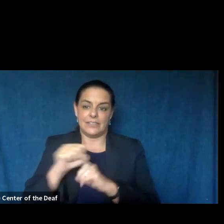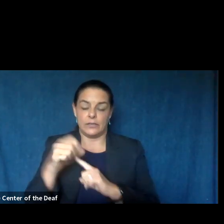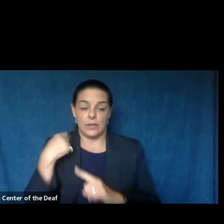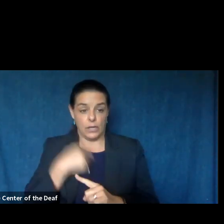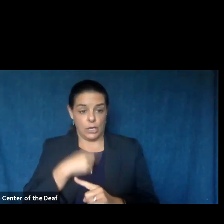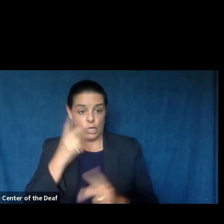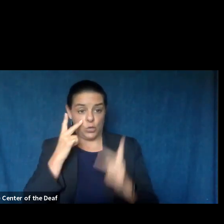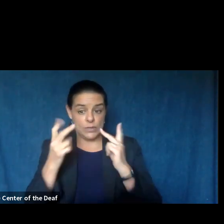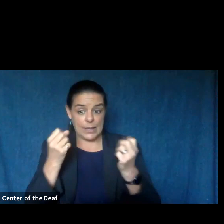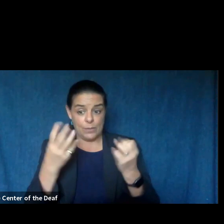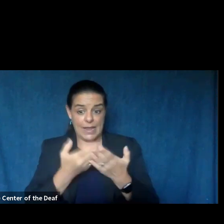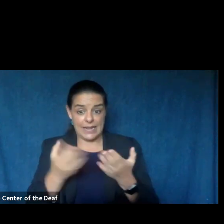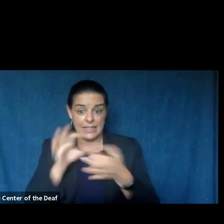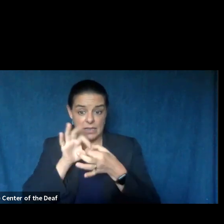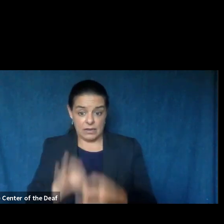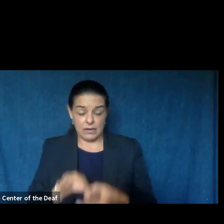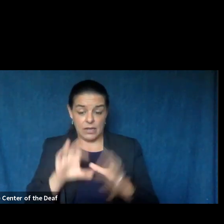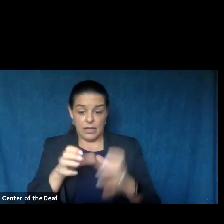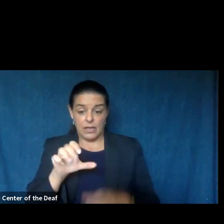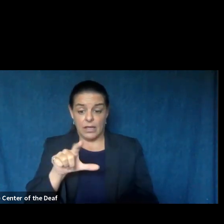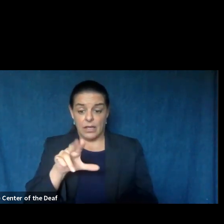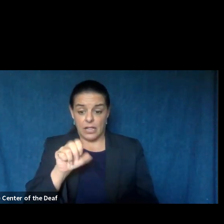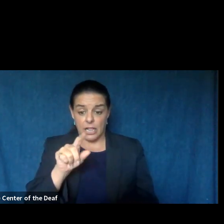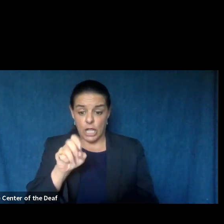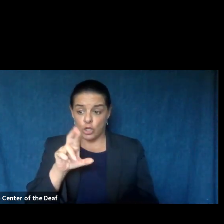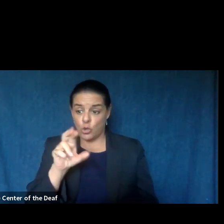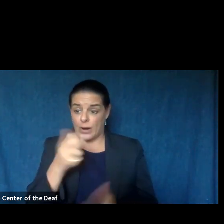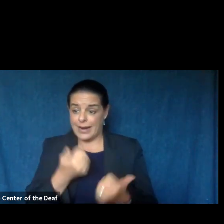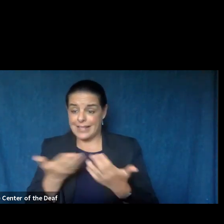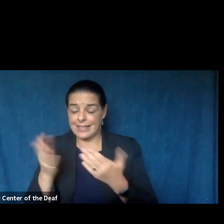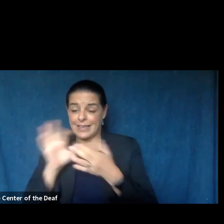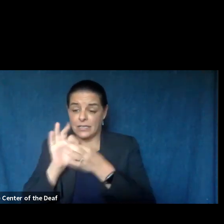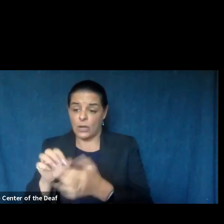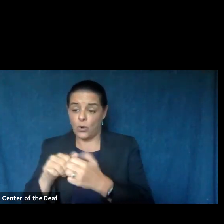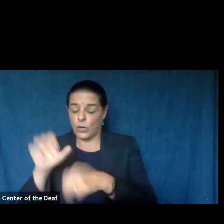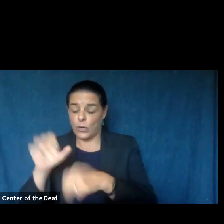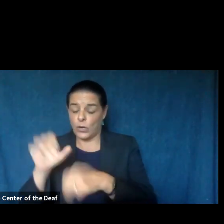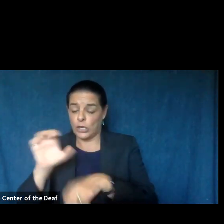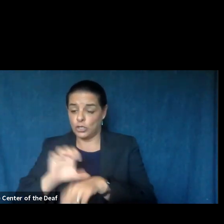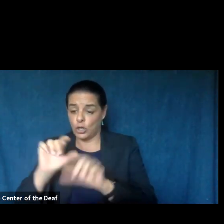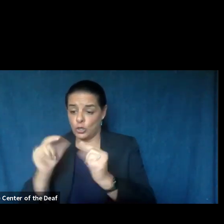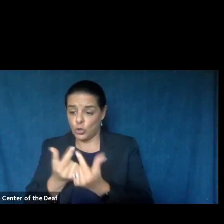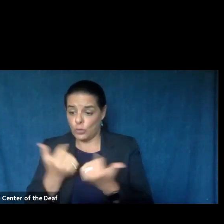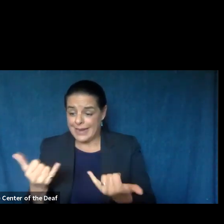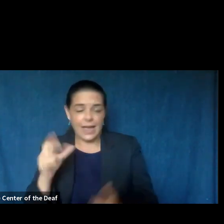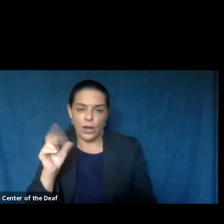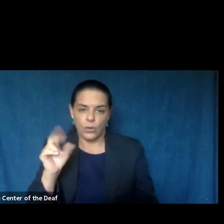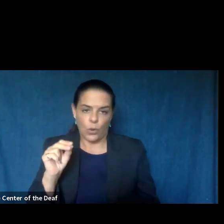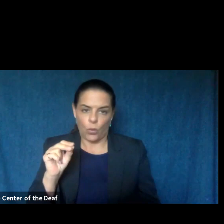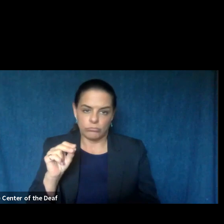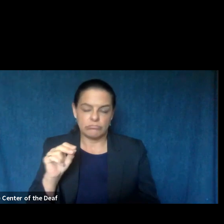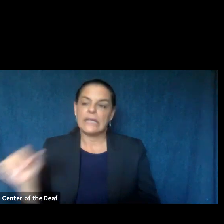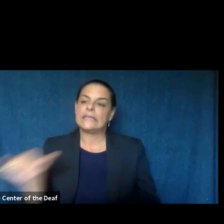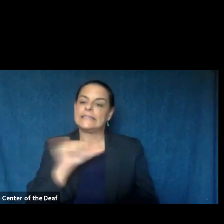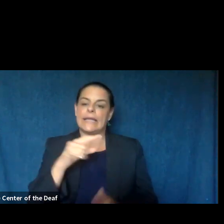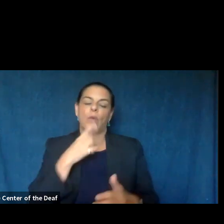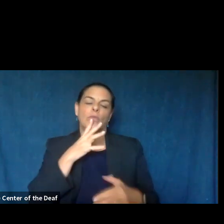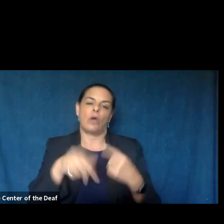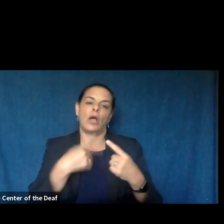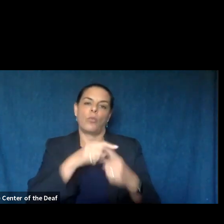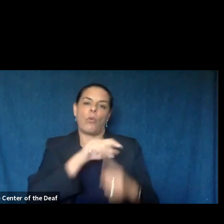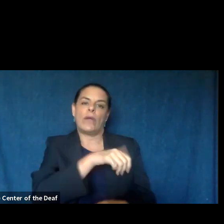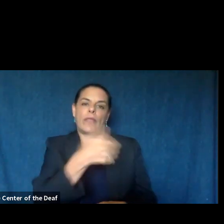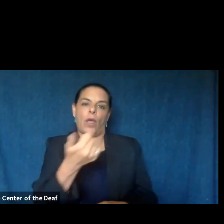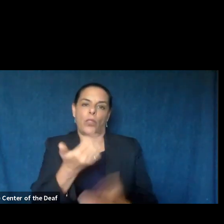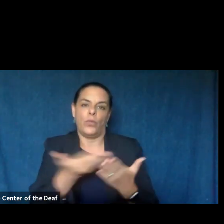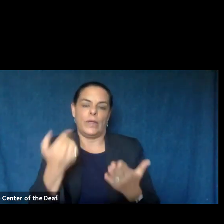things associated to clusters or anything like that associated to church groups right now? No, it would be the same as what we're talking about with our other situations we're